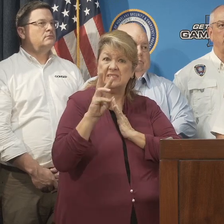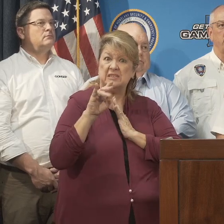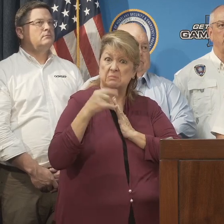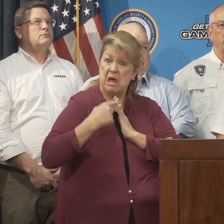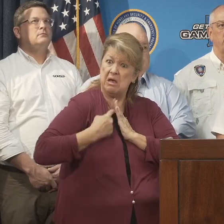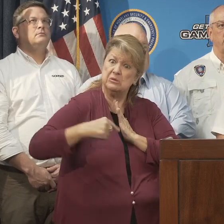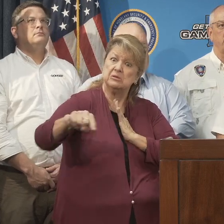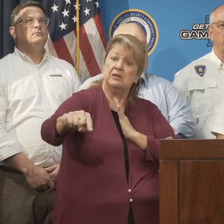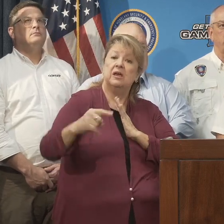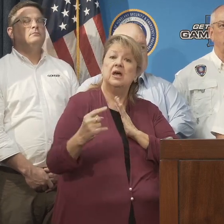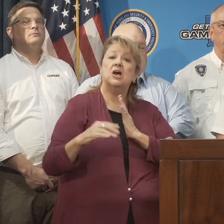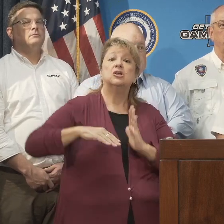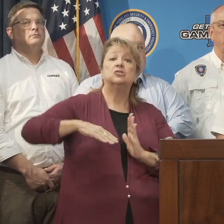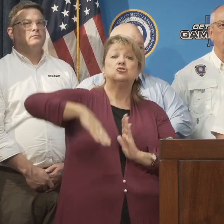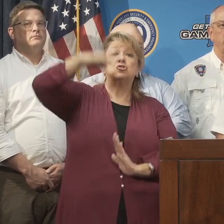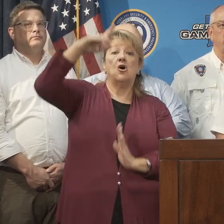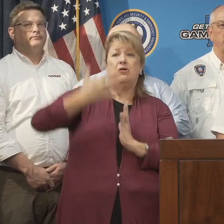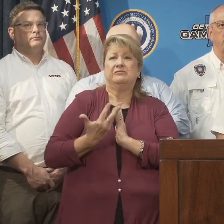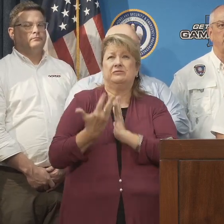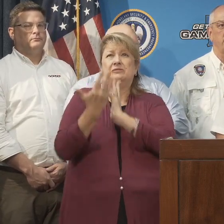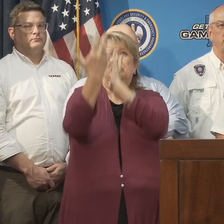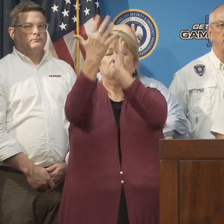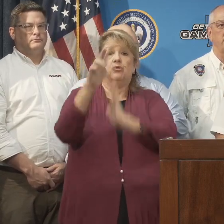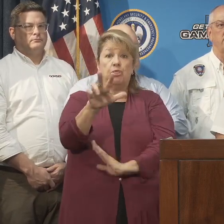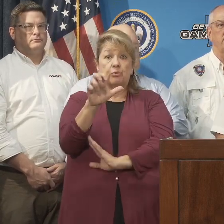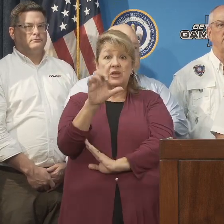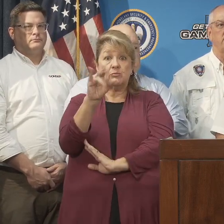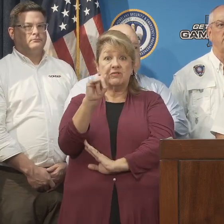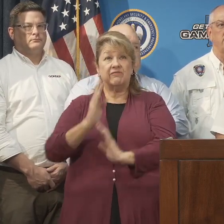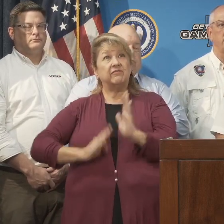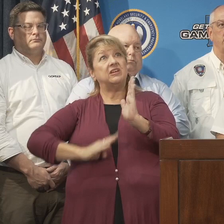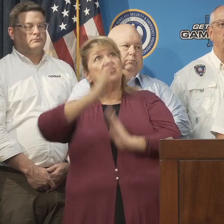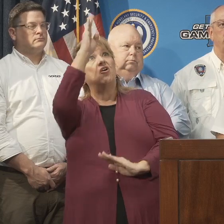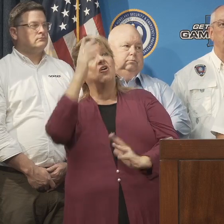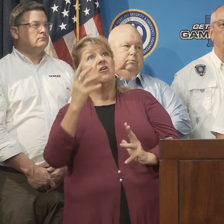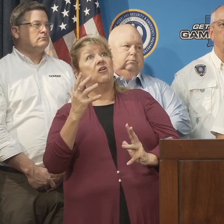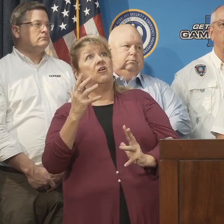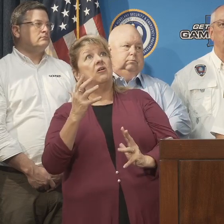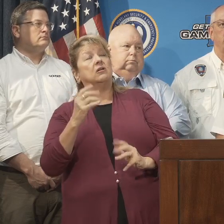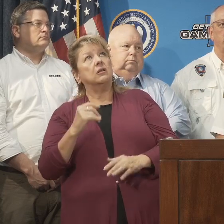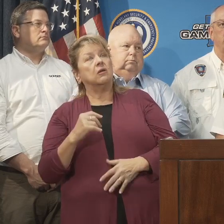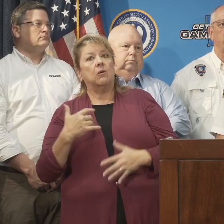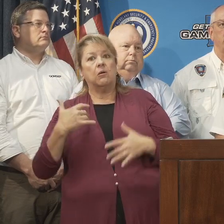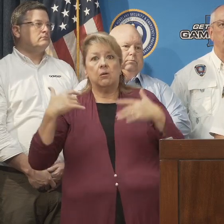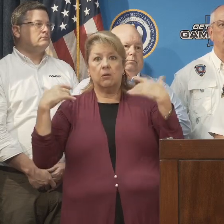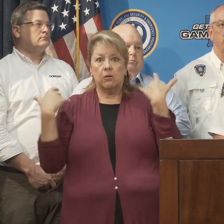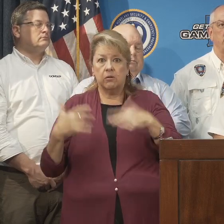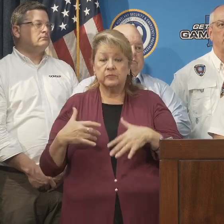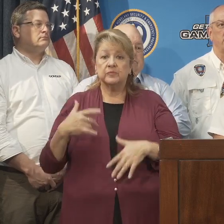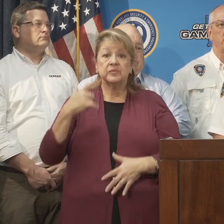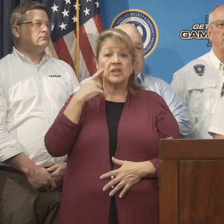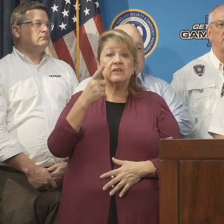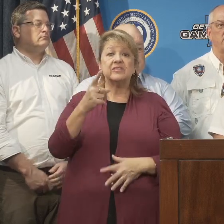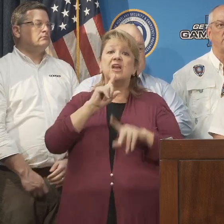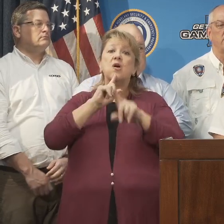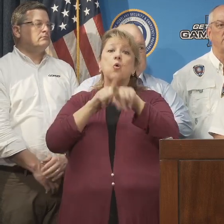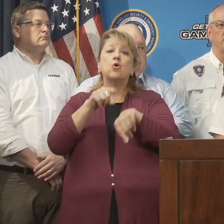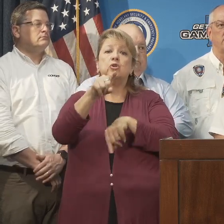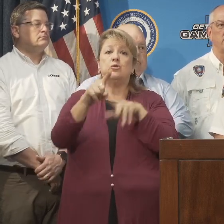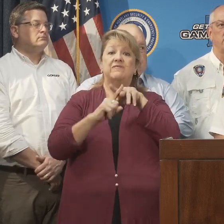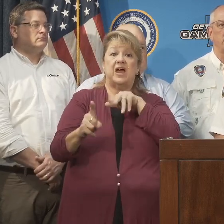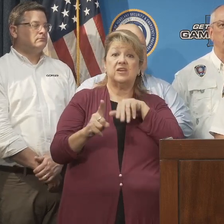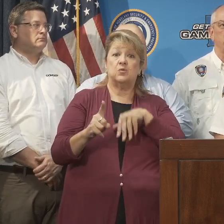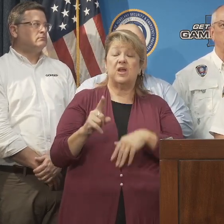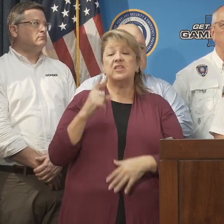the citizens of the state of Louisiana, when you do get that evacuation order, whether it be mandatory or voluntary, take it